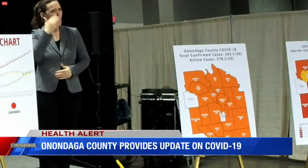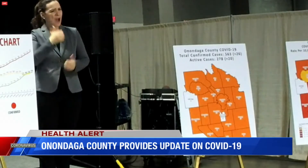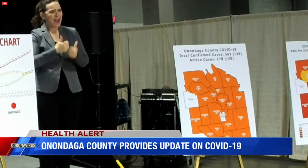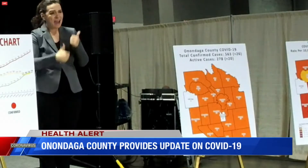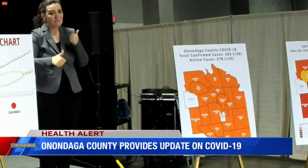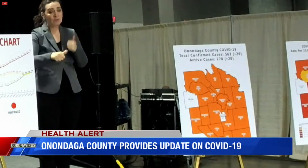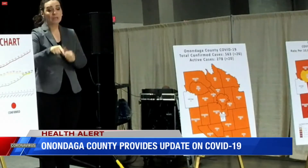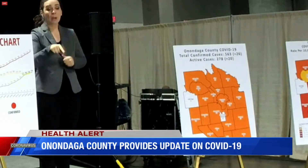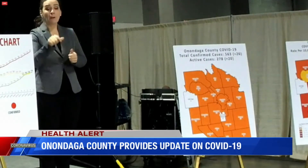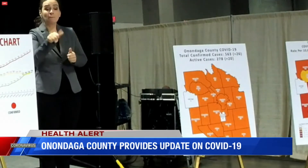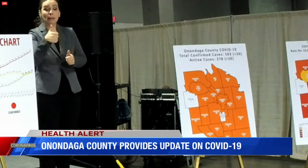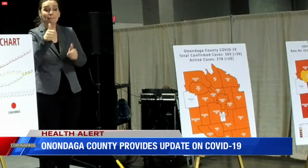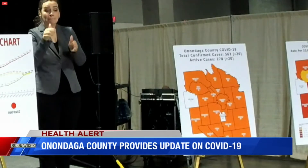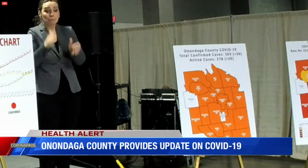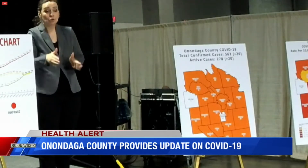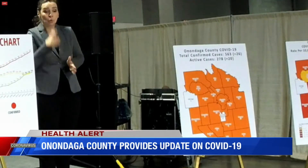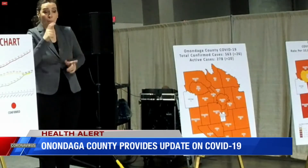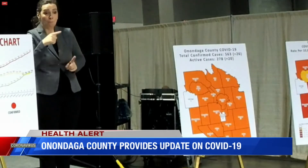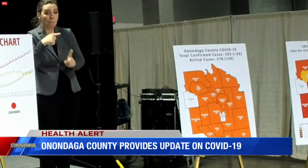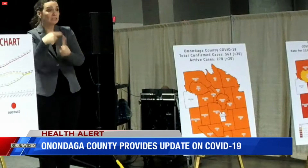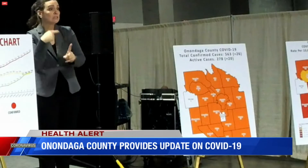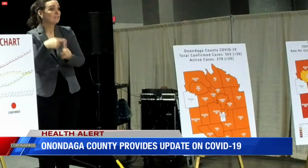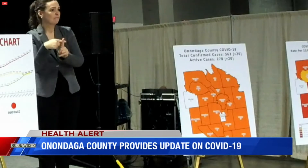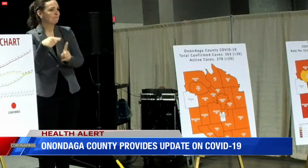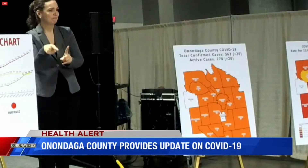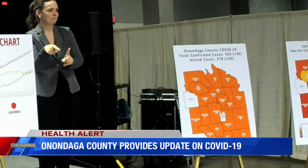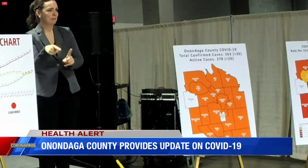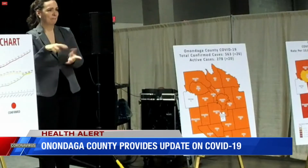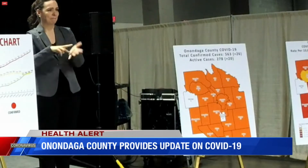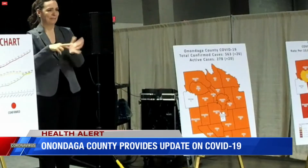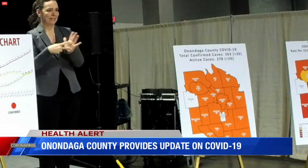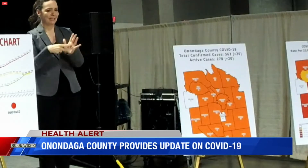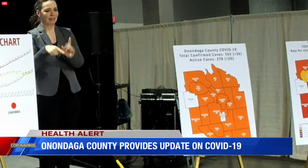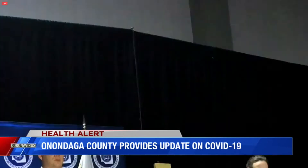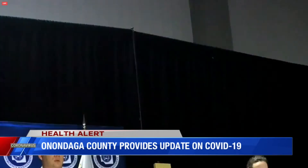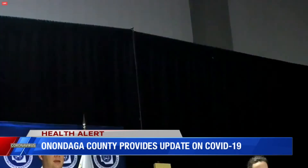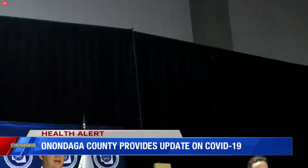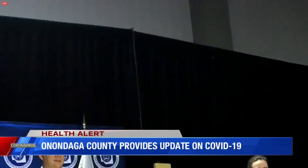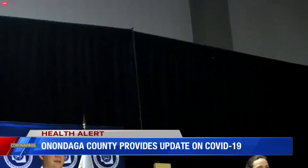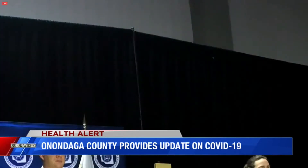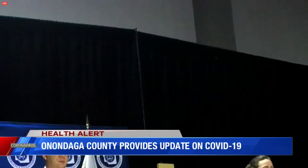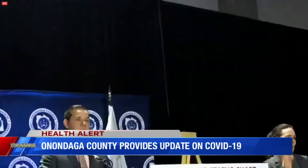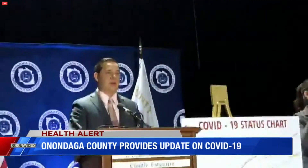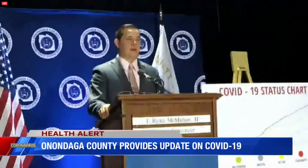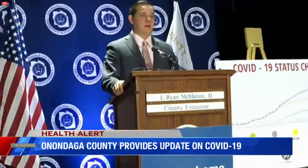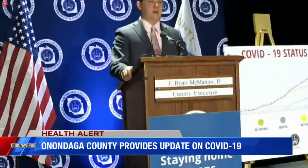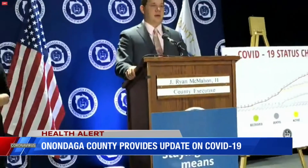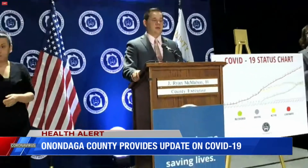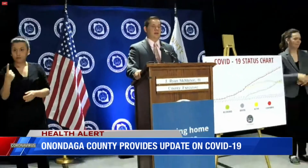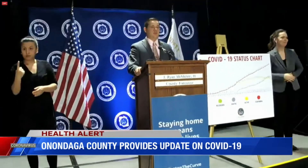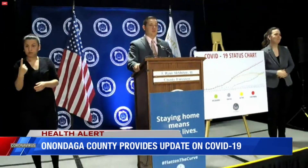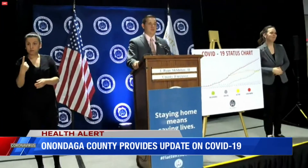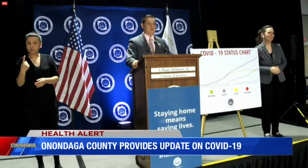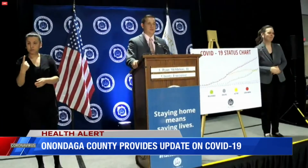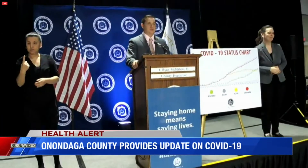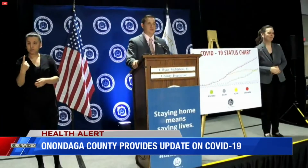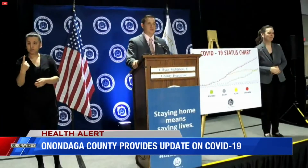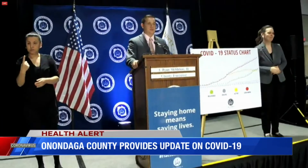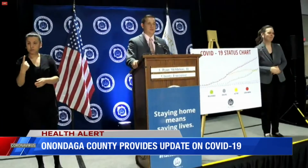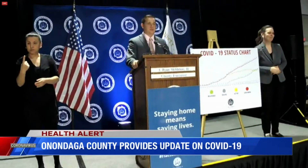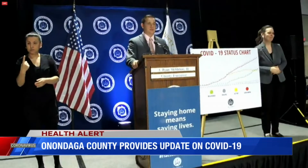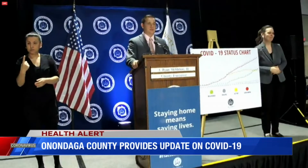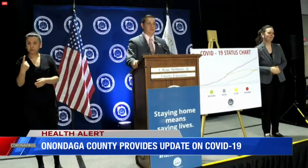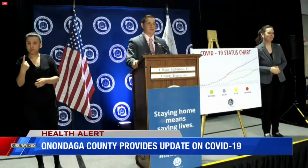we'll have at least 1 to 2 positive cases from just household contacts, people that live within the same.